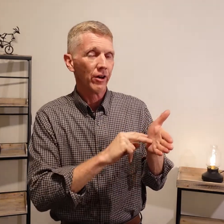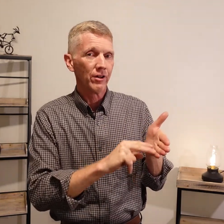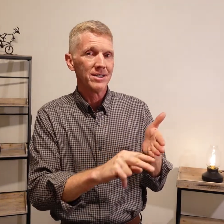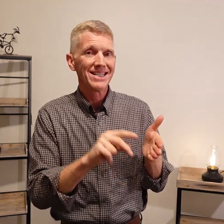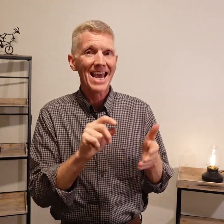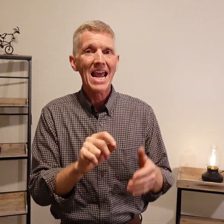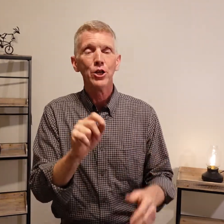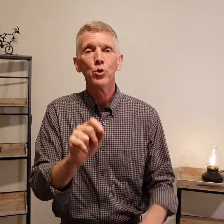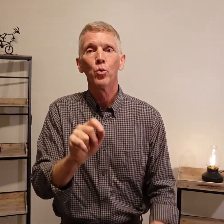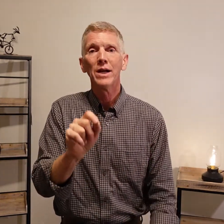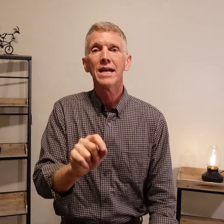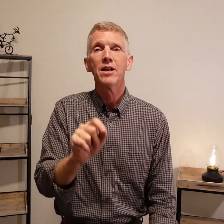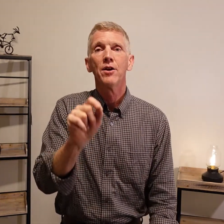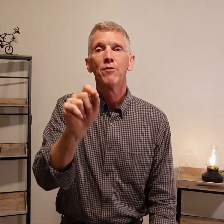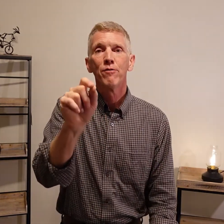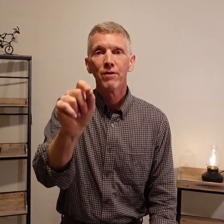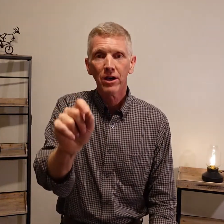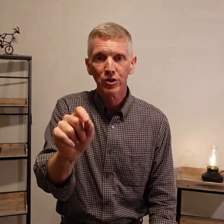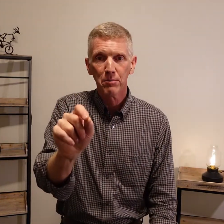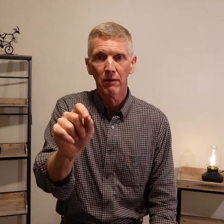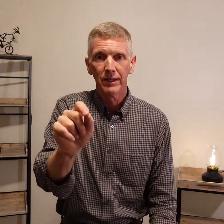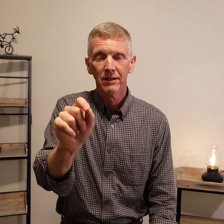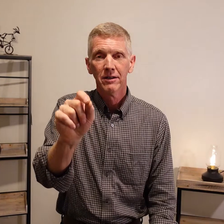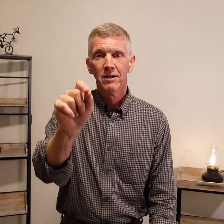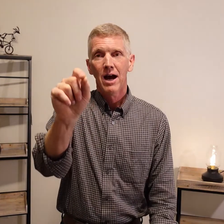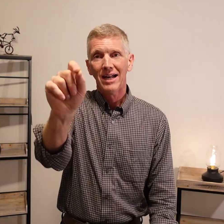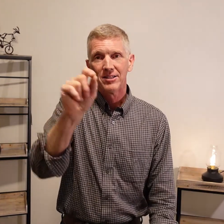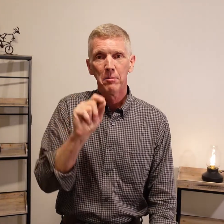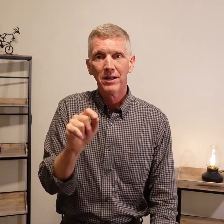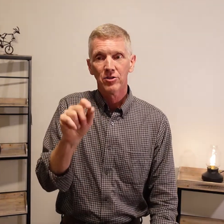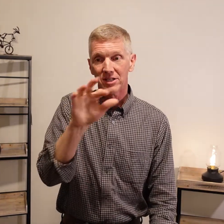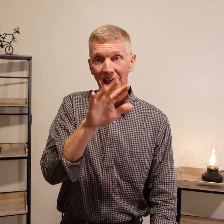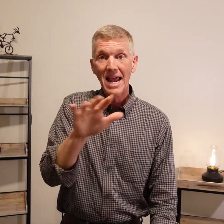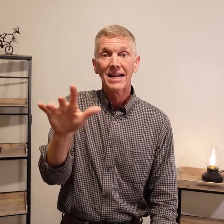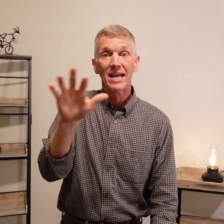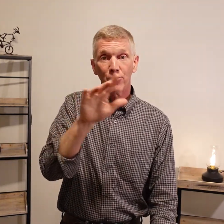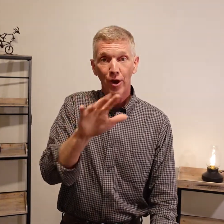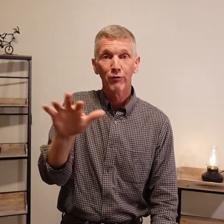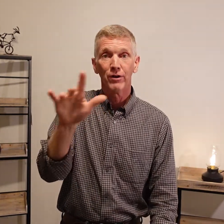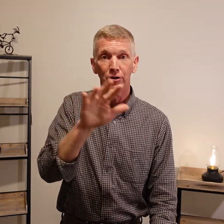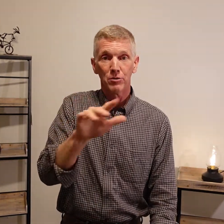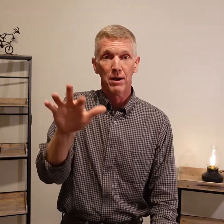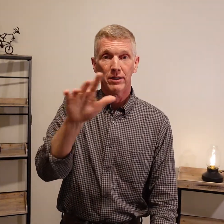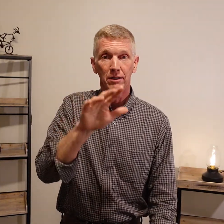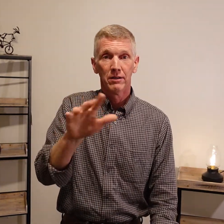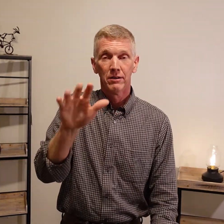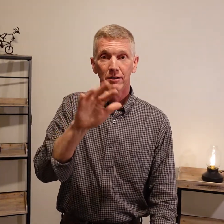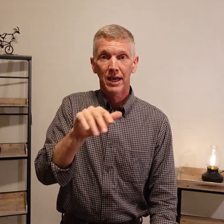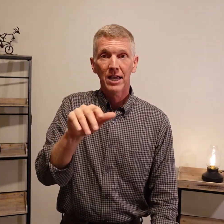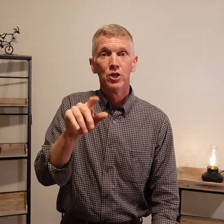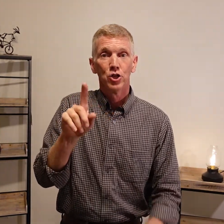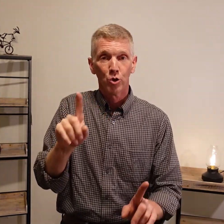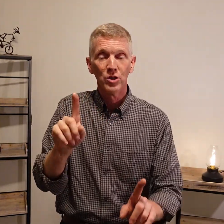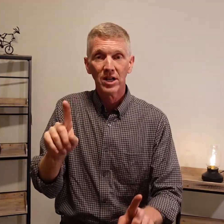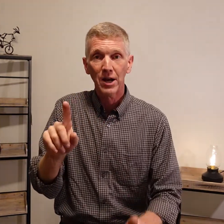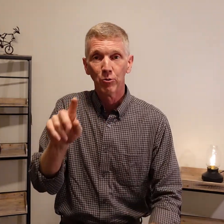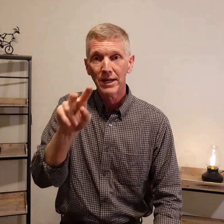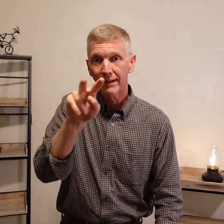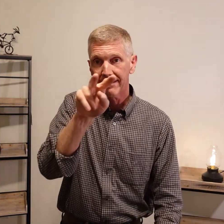is can you read finger spelling on somebody else's hand as their finger spelling? Okay, so you sign read like